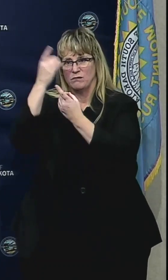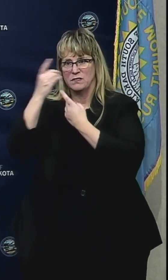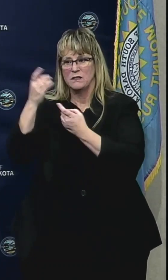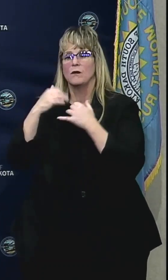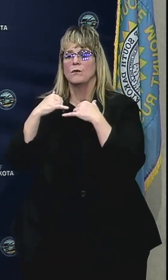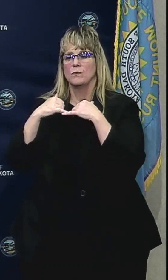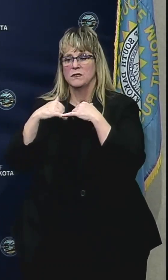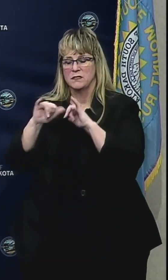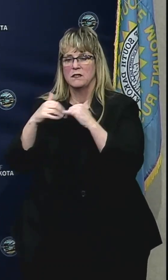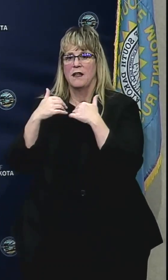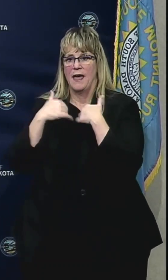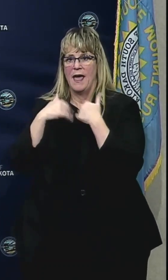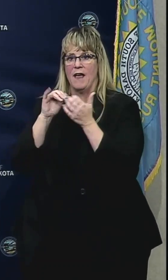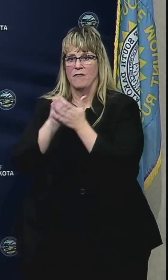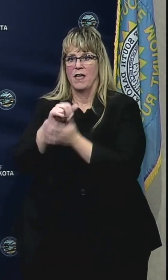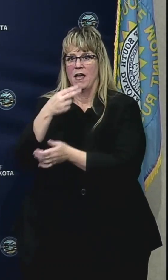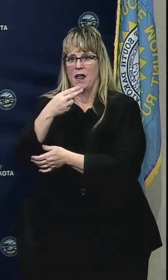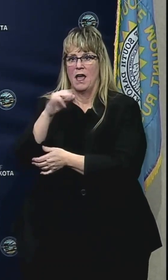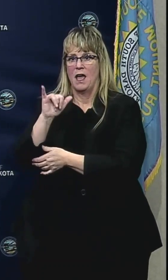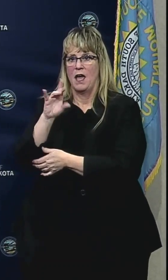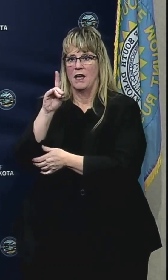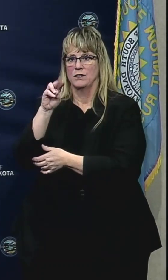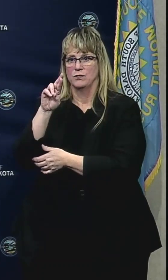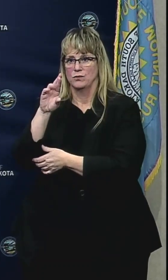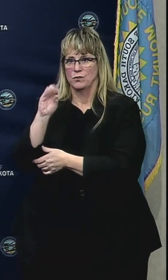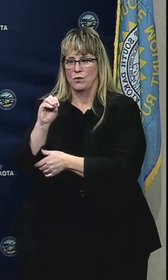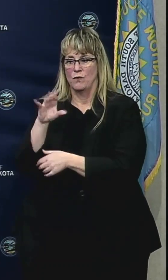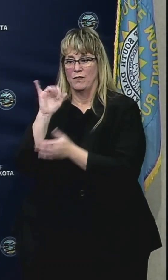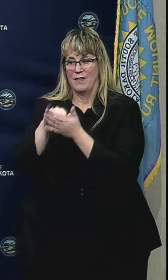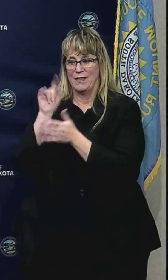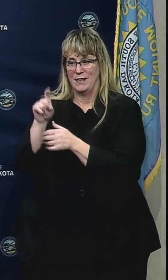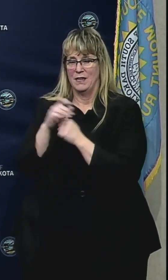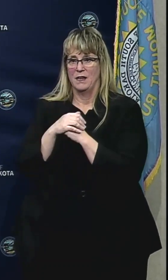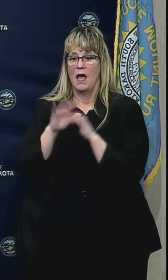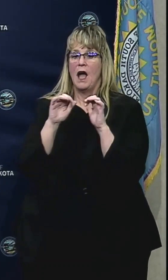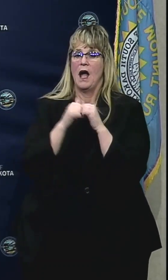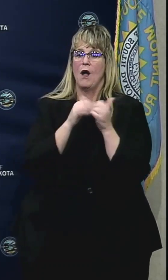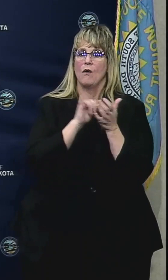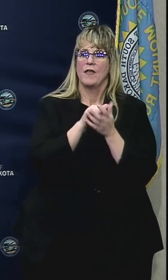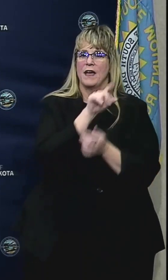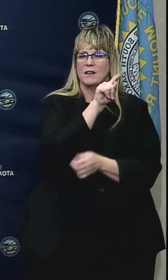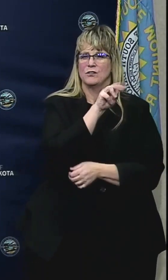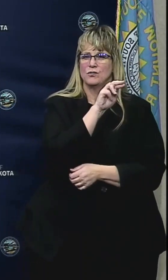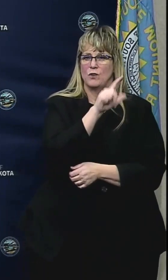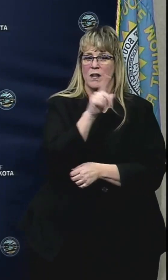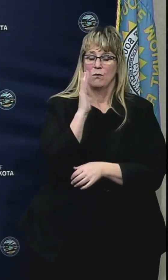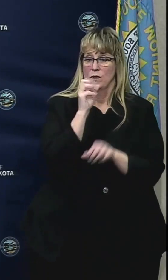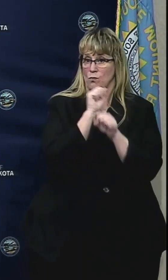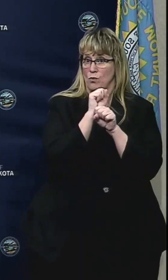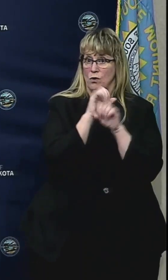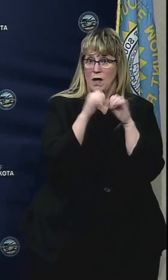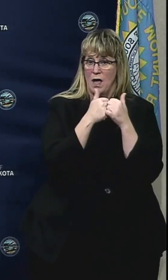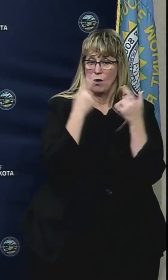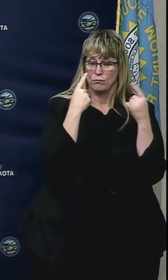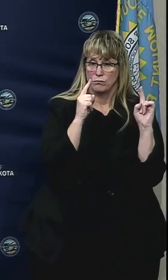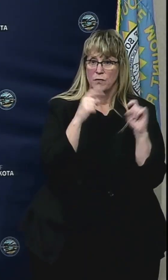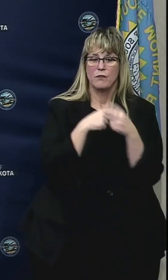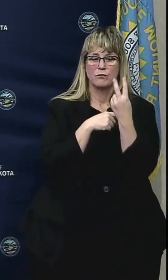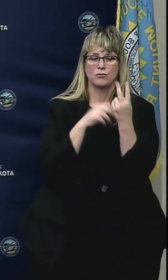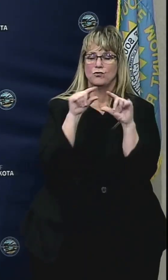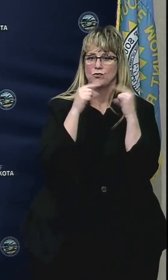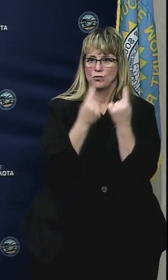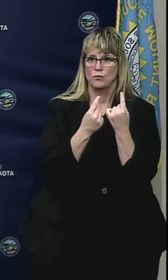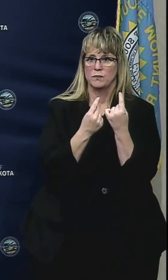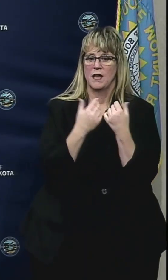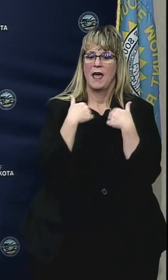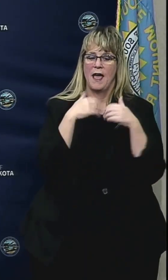access to the hydroxy that they need. The way the trial will work is that there are two groups that will